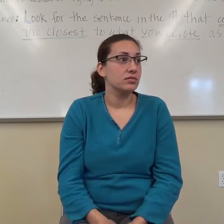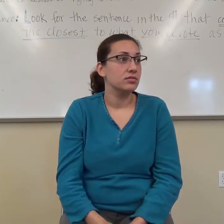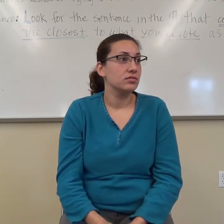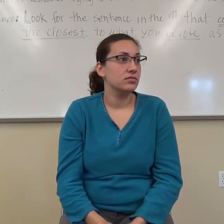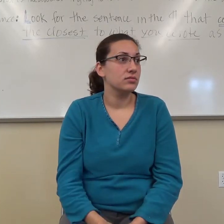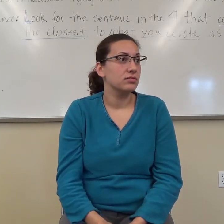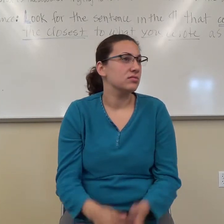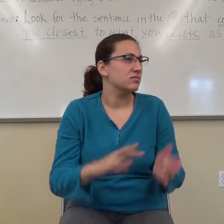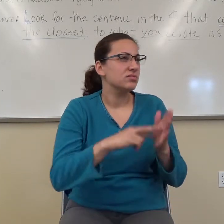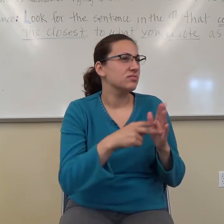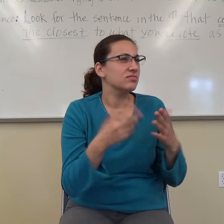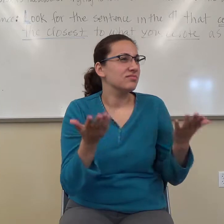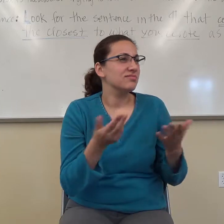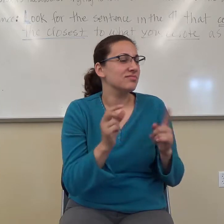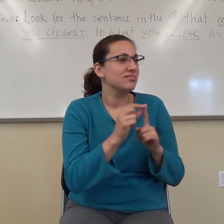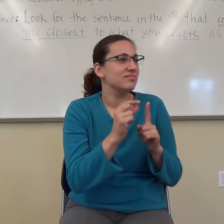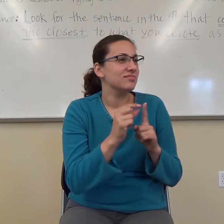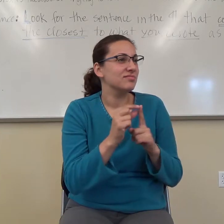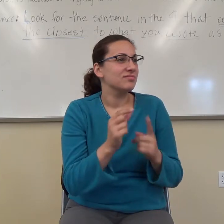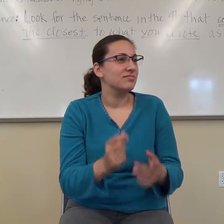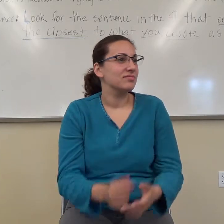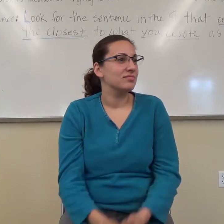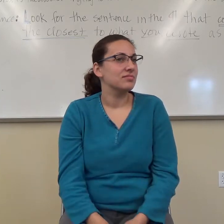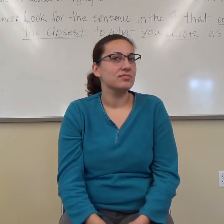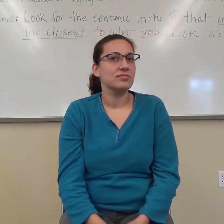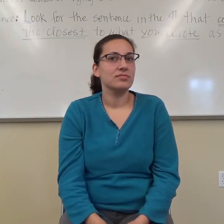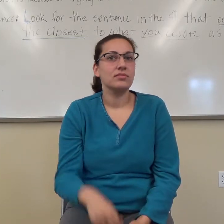challenged church teaching. Sandra?